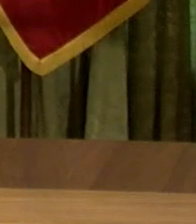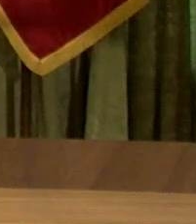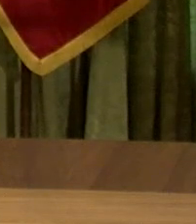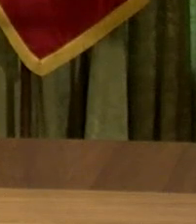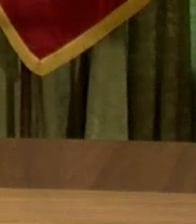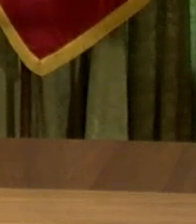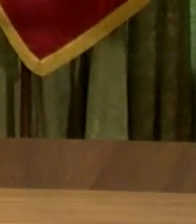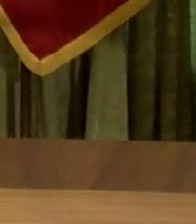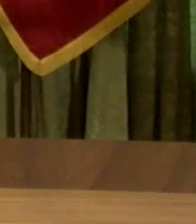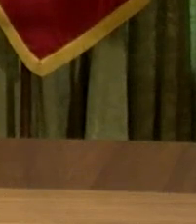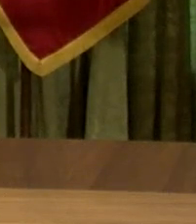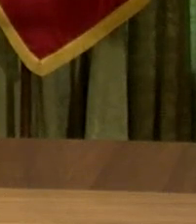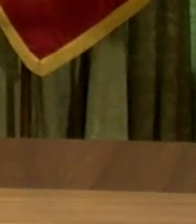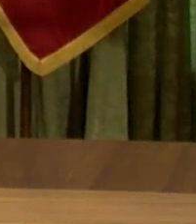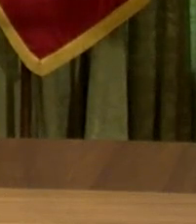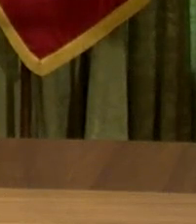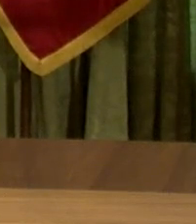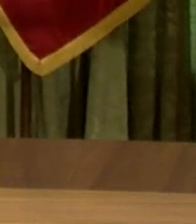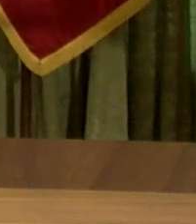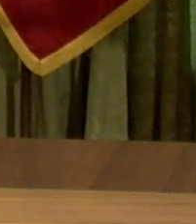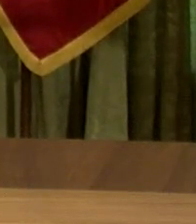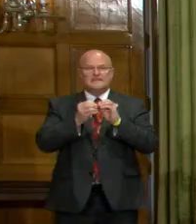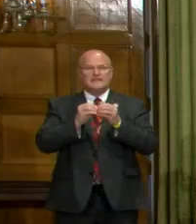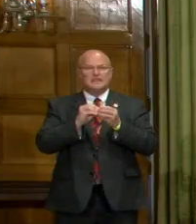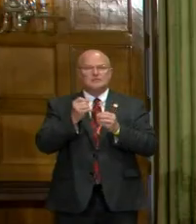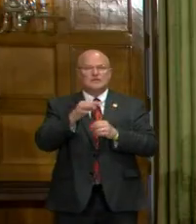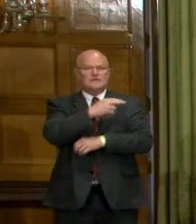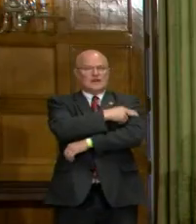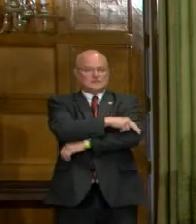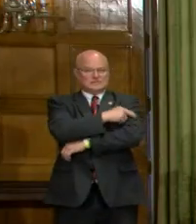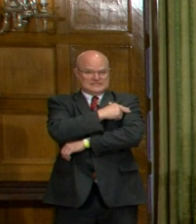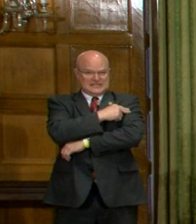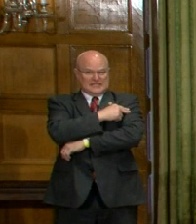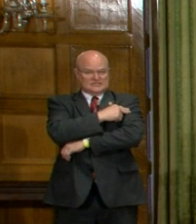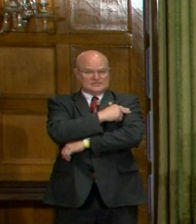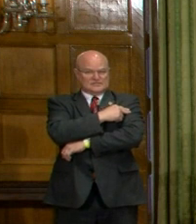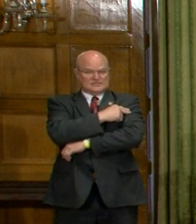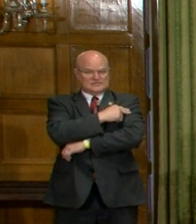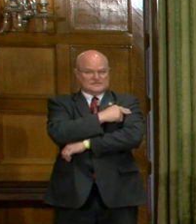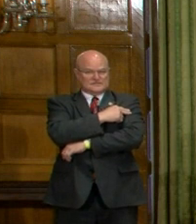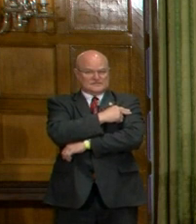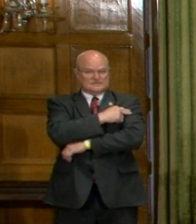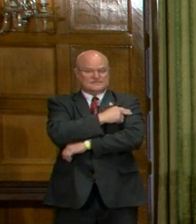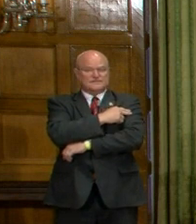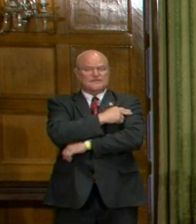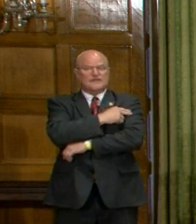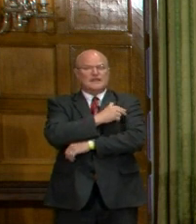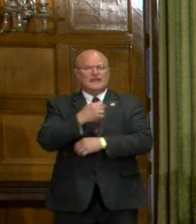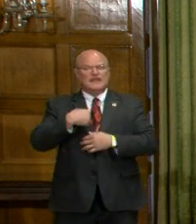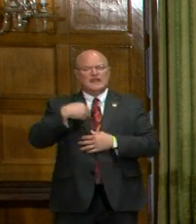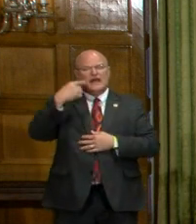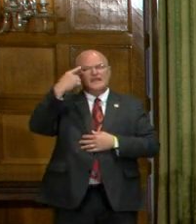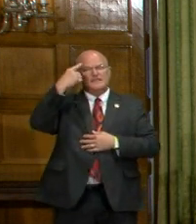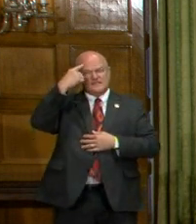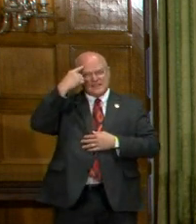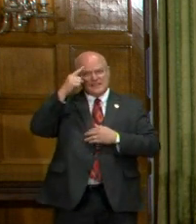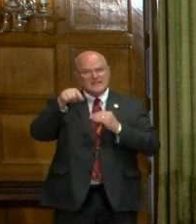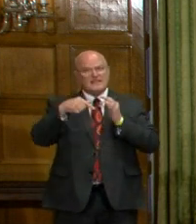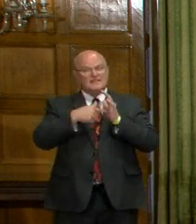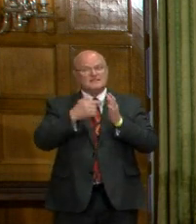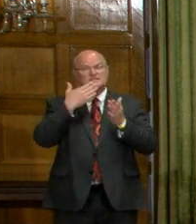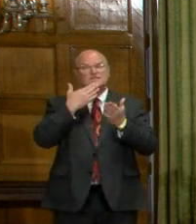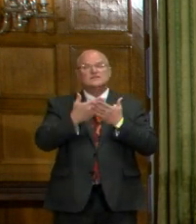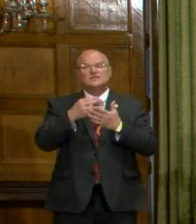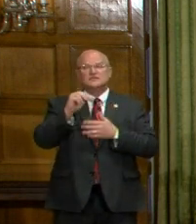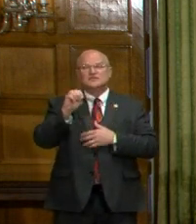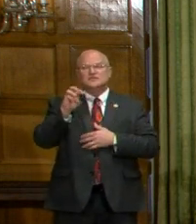next slide, you can see the number of hospitalizations in Arkansas, and I think this is good news